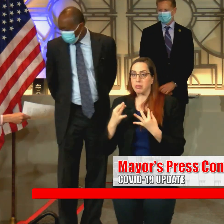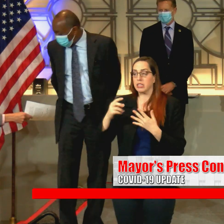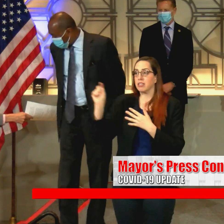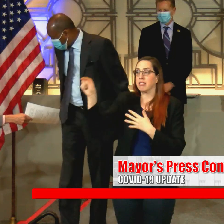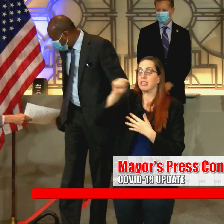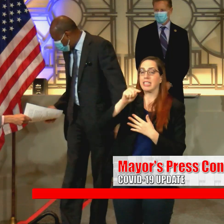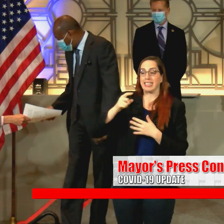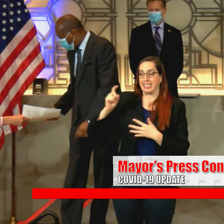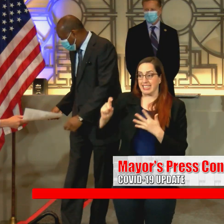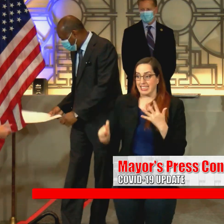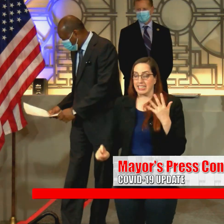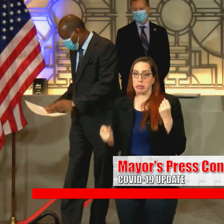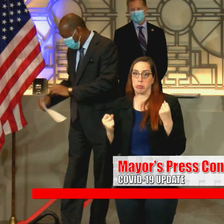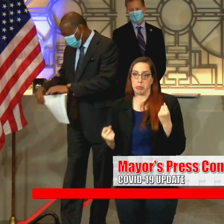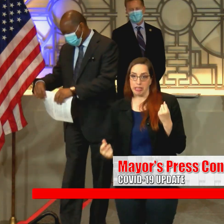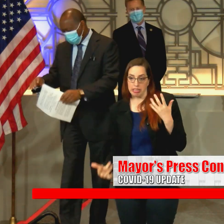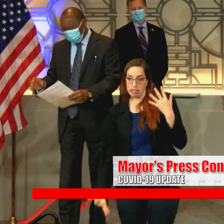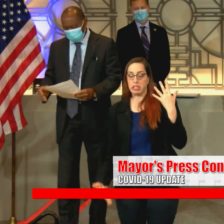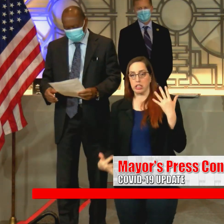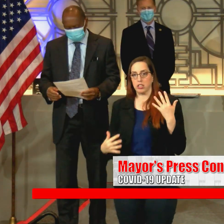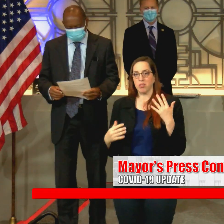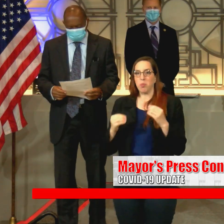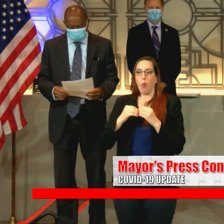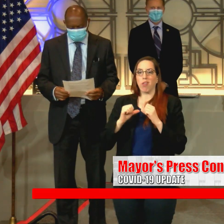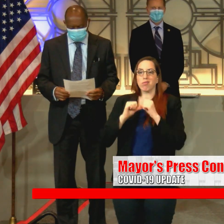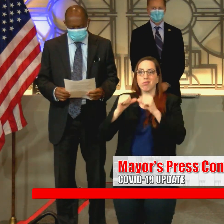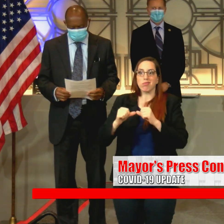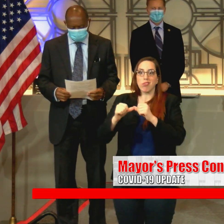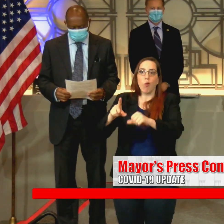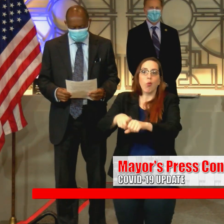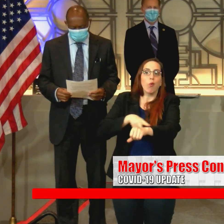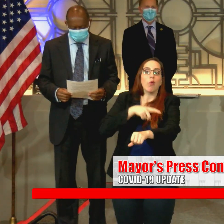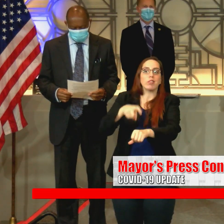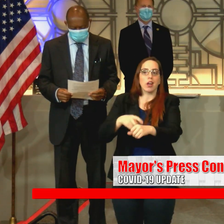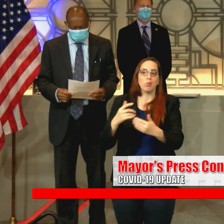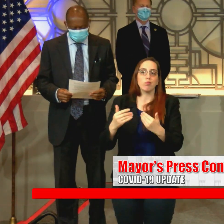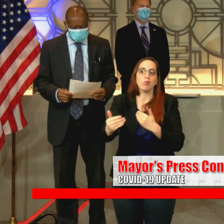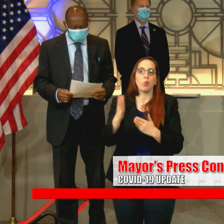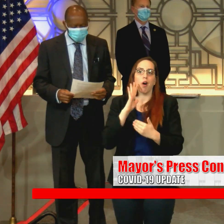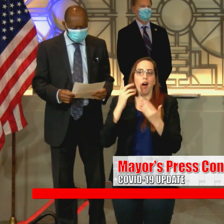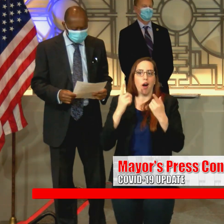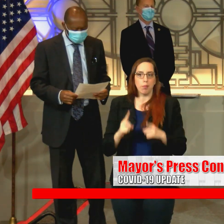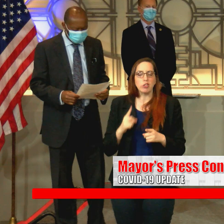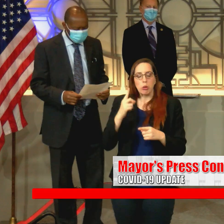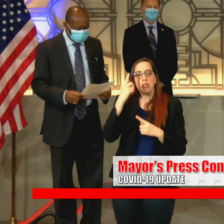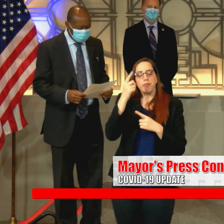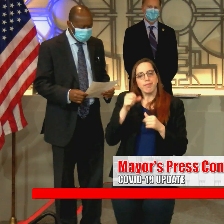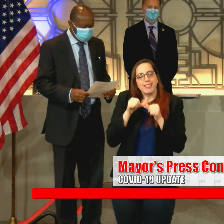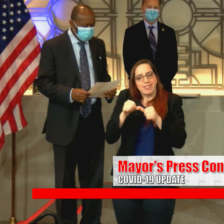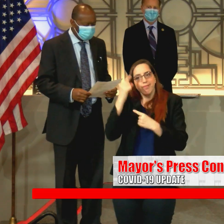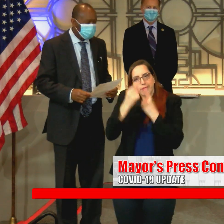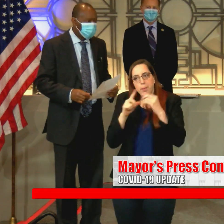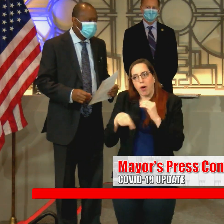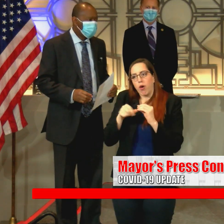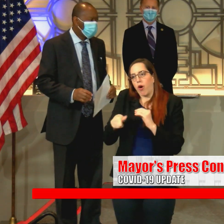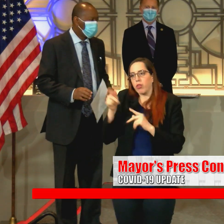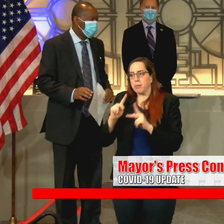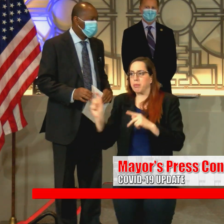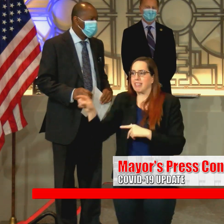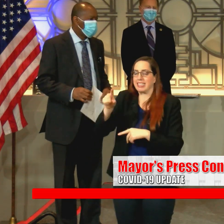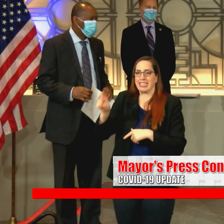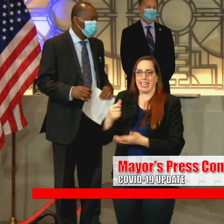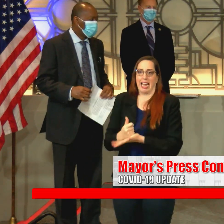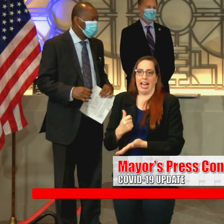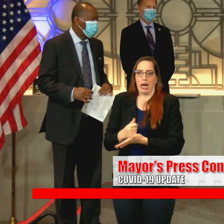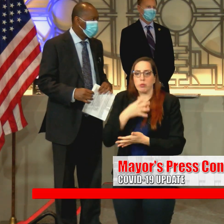needs, and that's going to be more long-term. So keep thinking about the other folks that are going to need help in